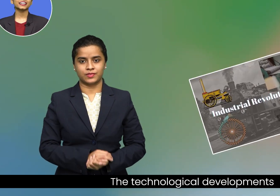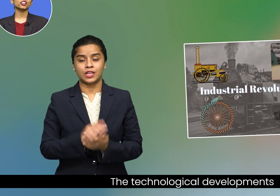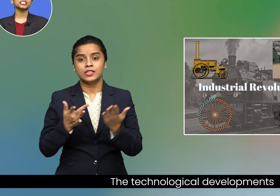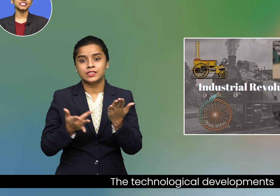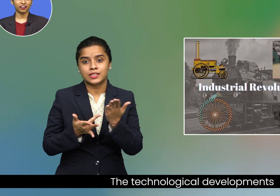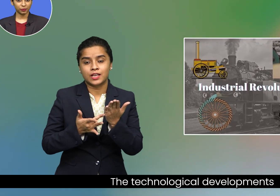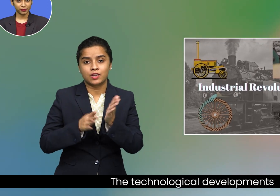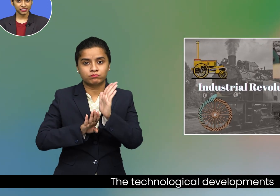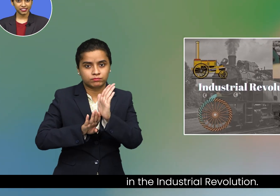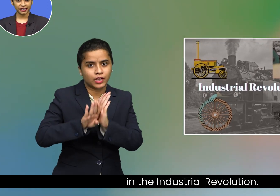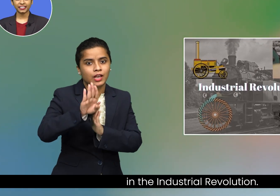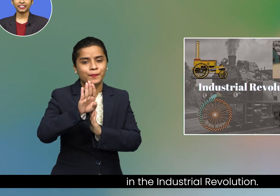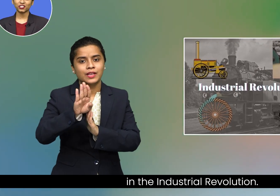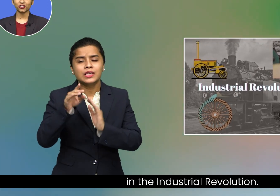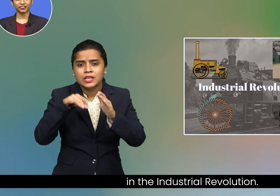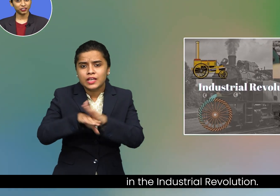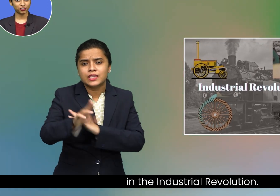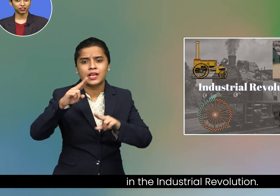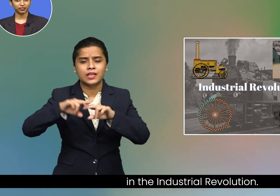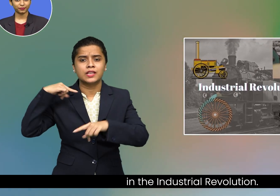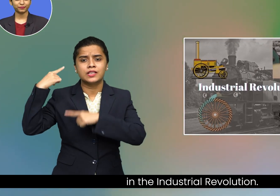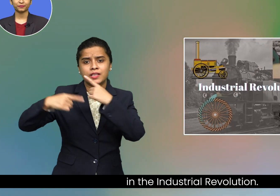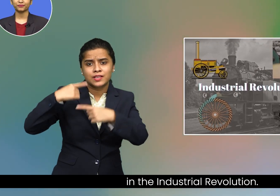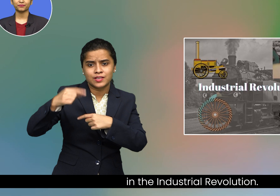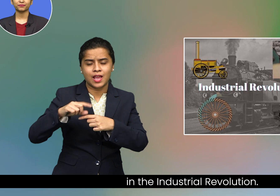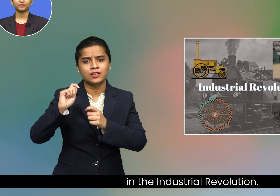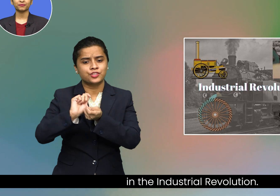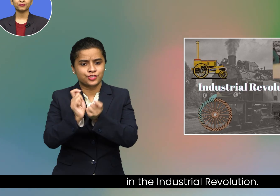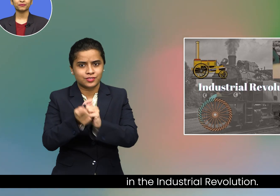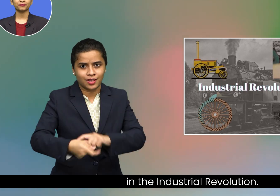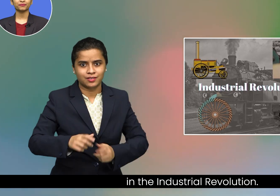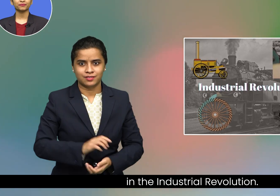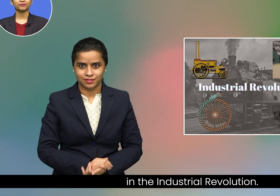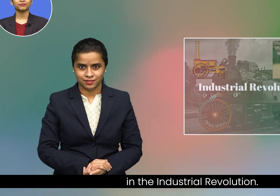The technological developments in the Industrial Revolution.